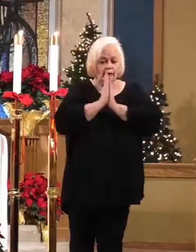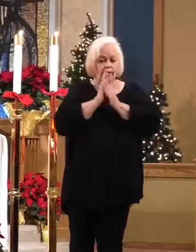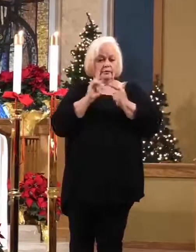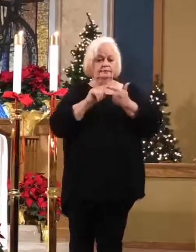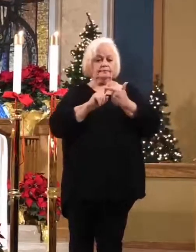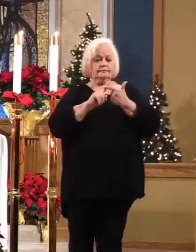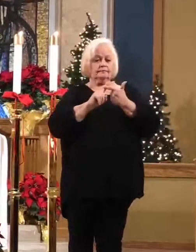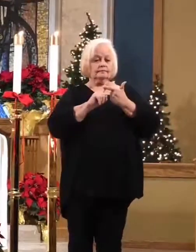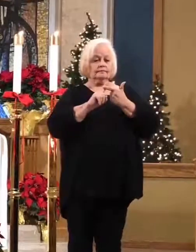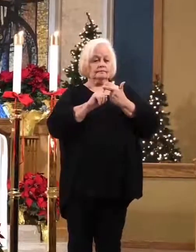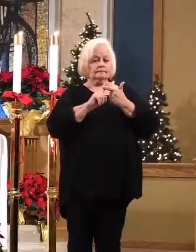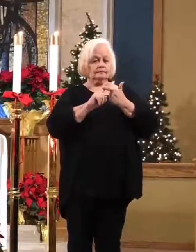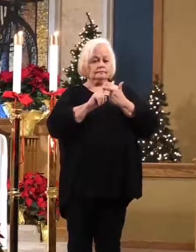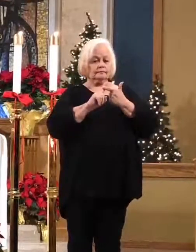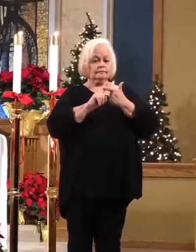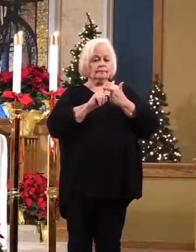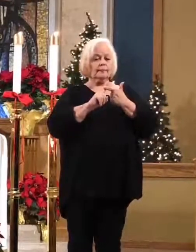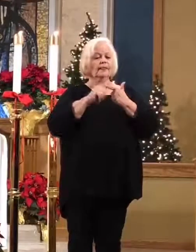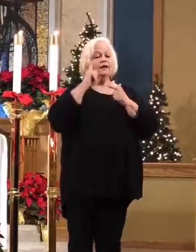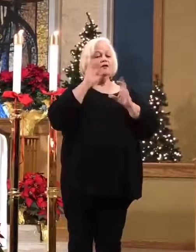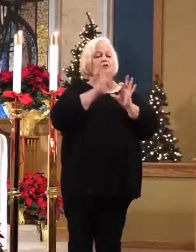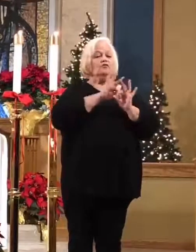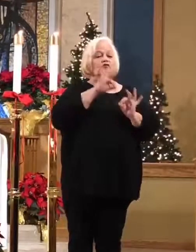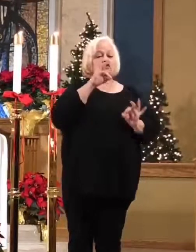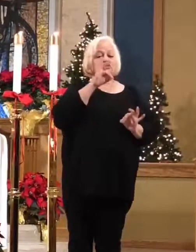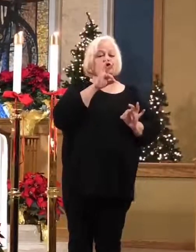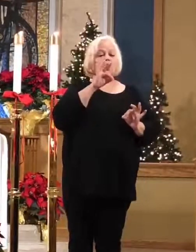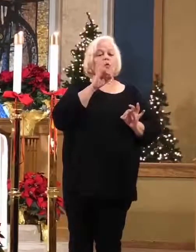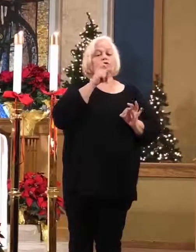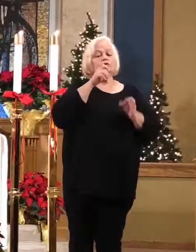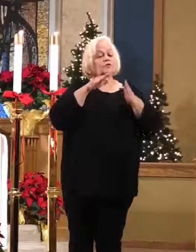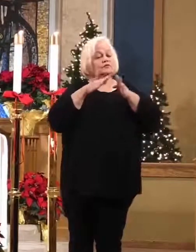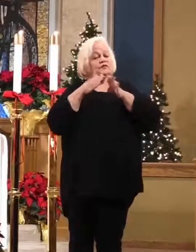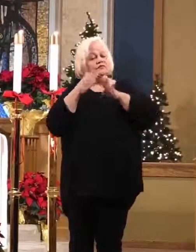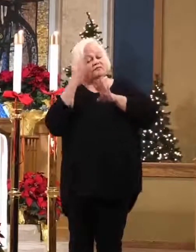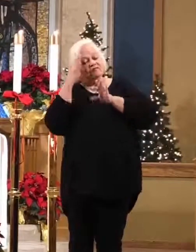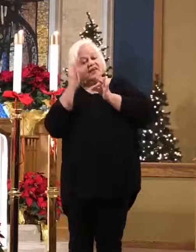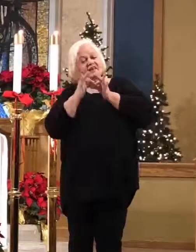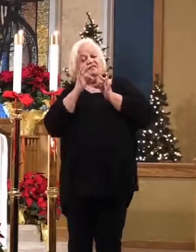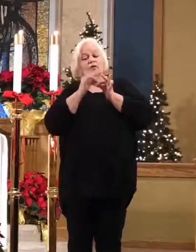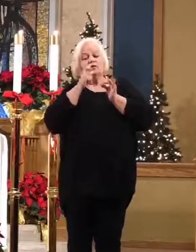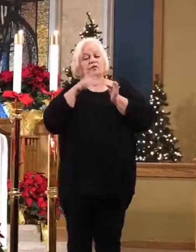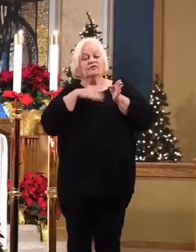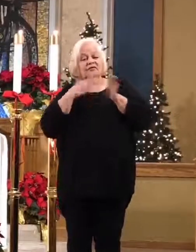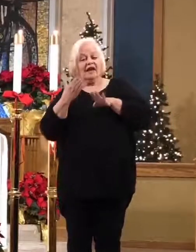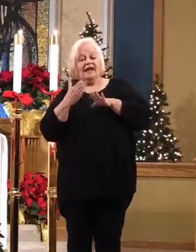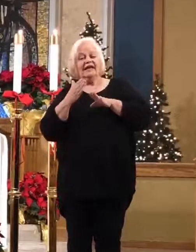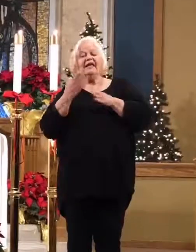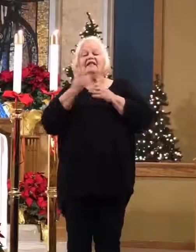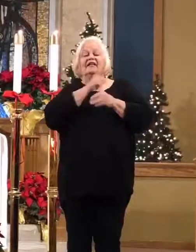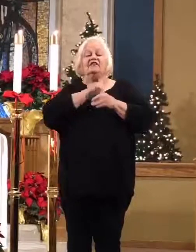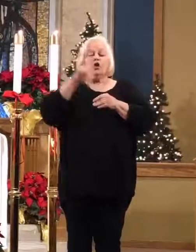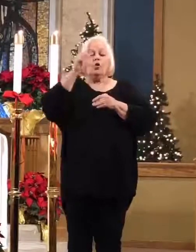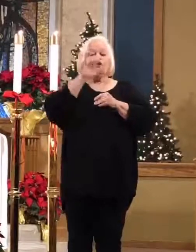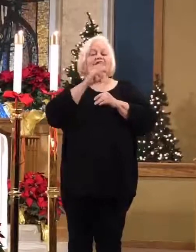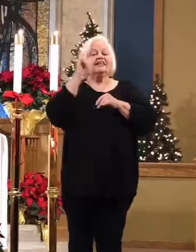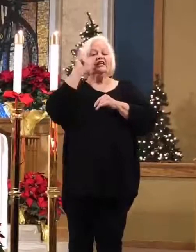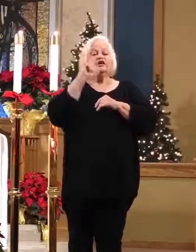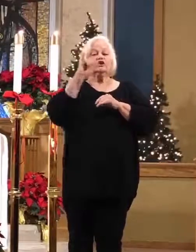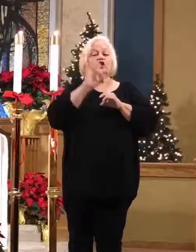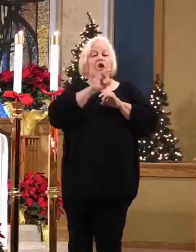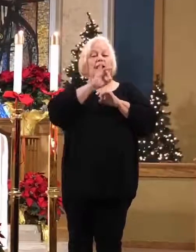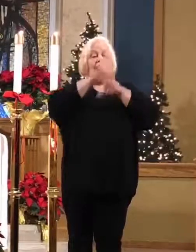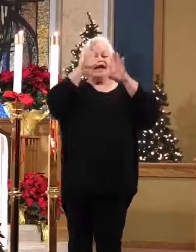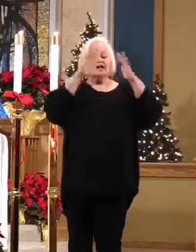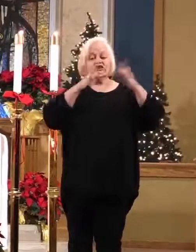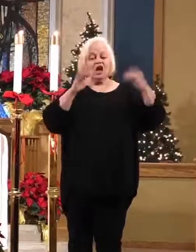prayer. For the souls of the faithful departed, that the Lord, that the eternal light may shine on them,